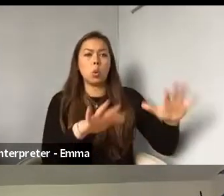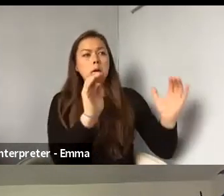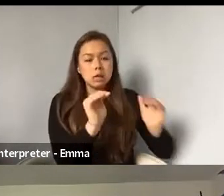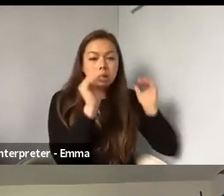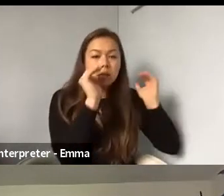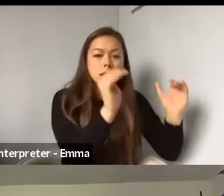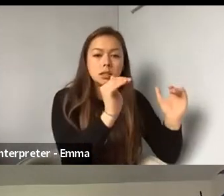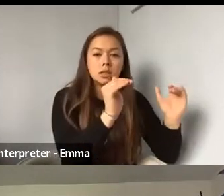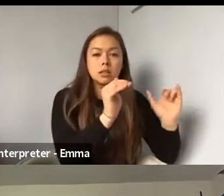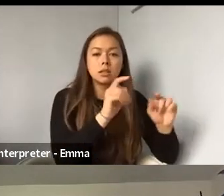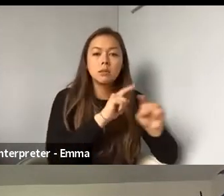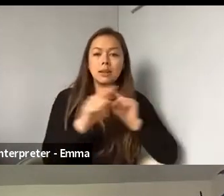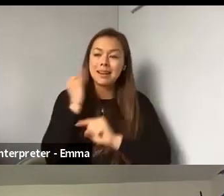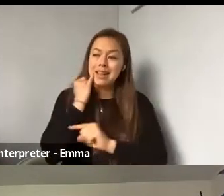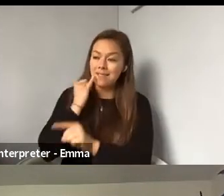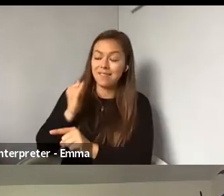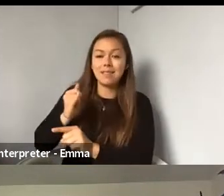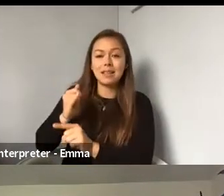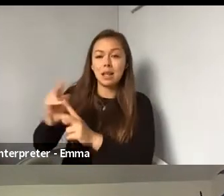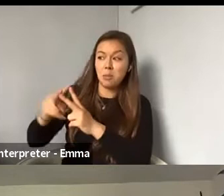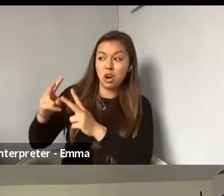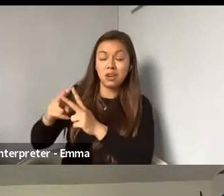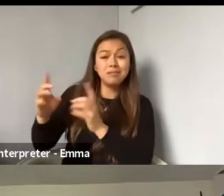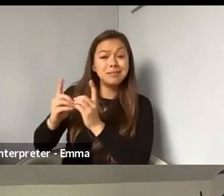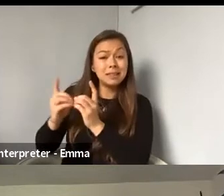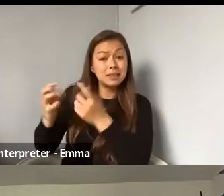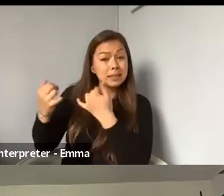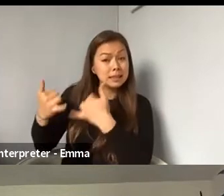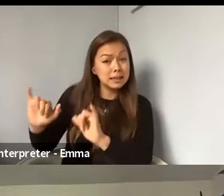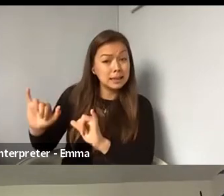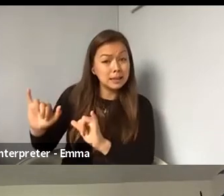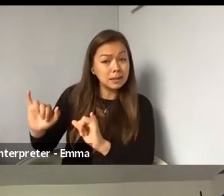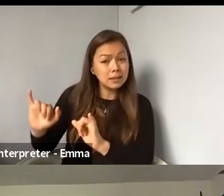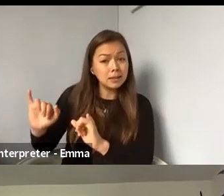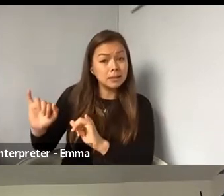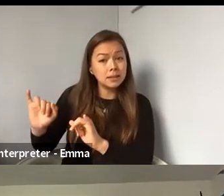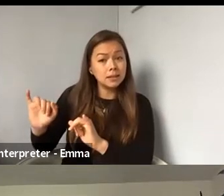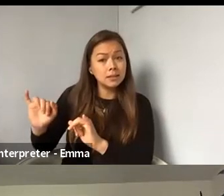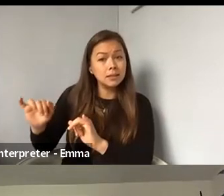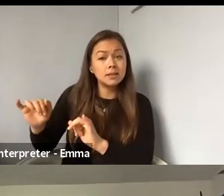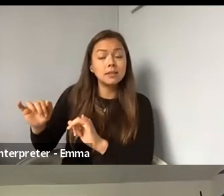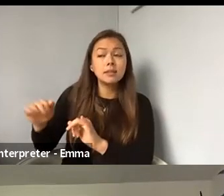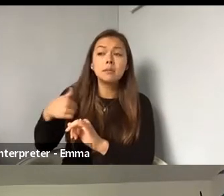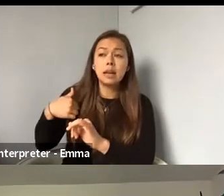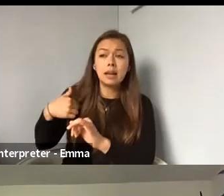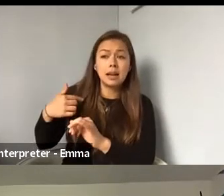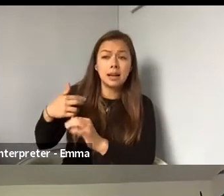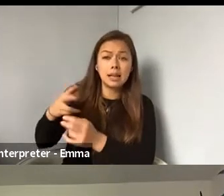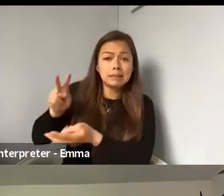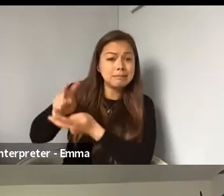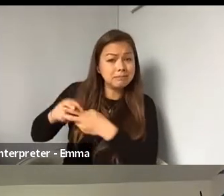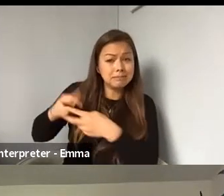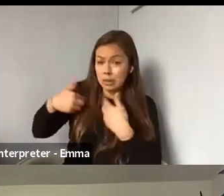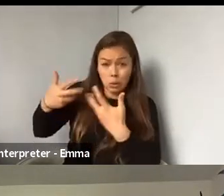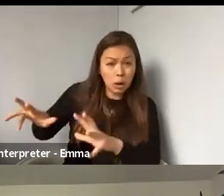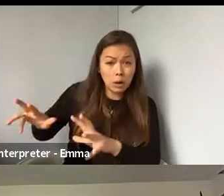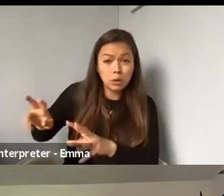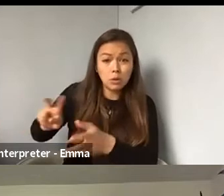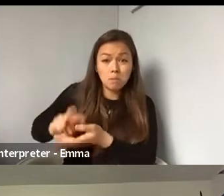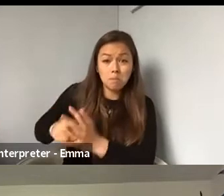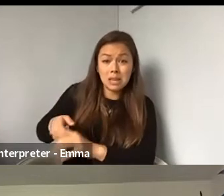sexual violence towards them may not want to think of their partner in those terms, in terms of having committed a